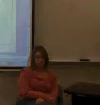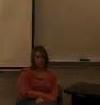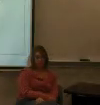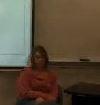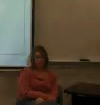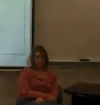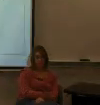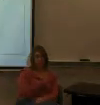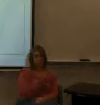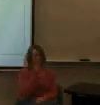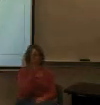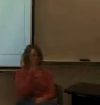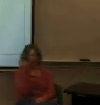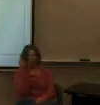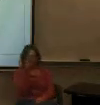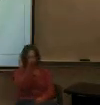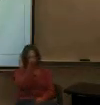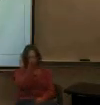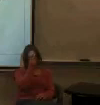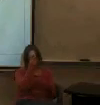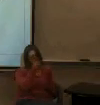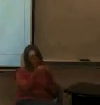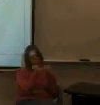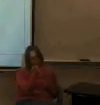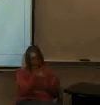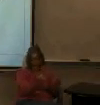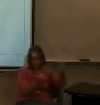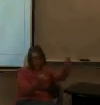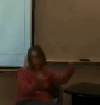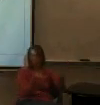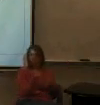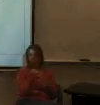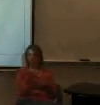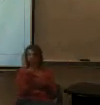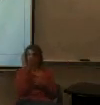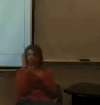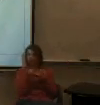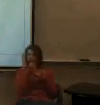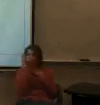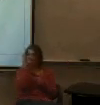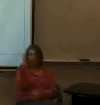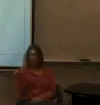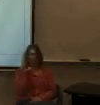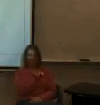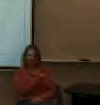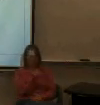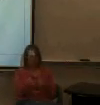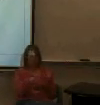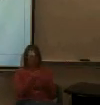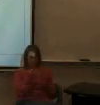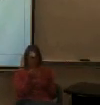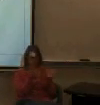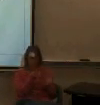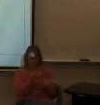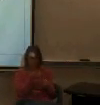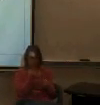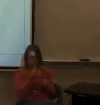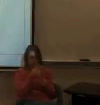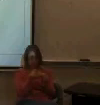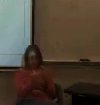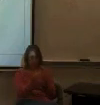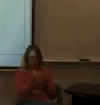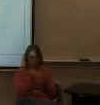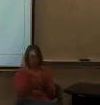So I'm hoping that this actually makes a little bit more sense to you now that we've talked about it, because it's the same sort of general thing as I was talking